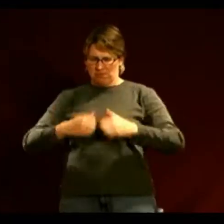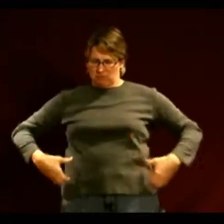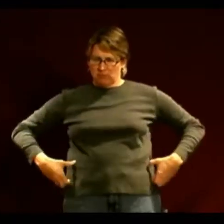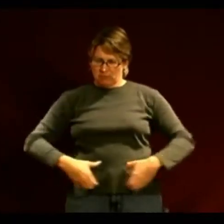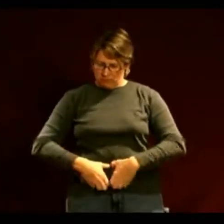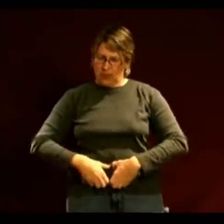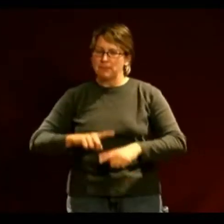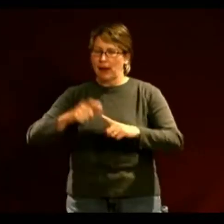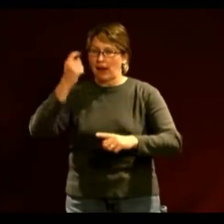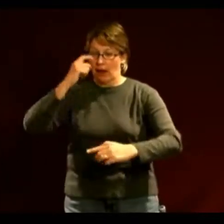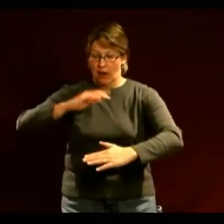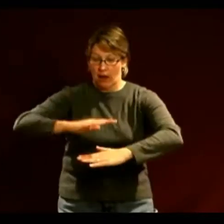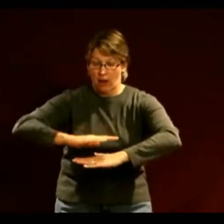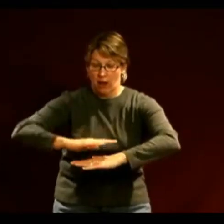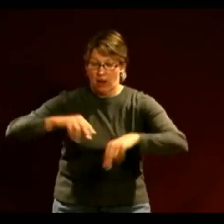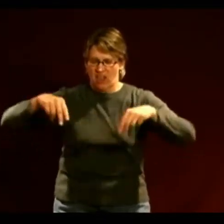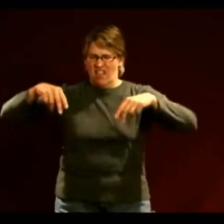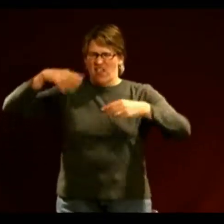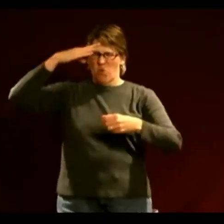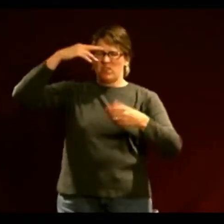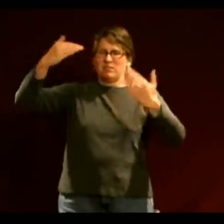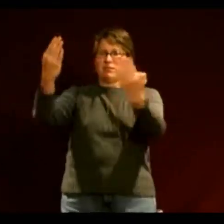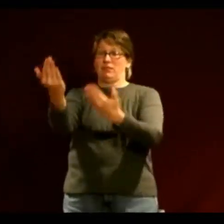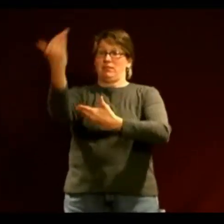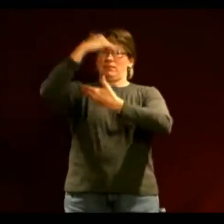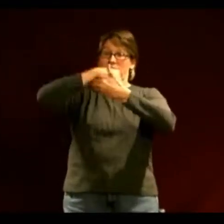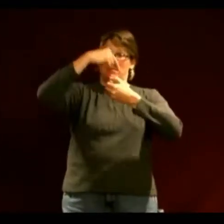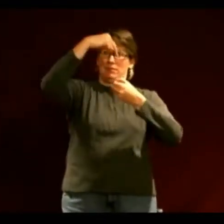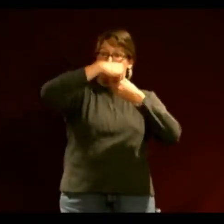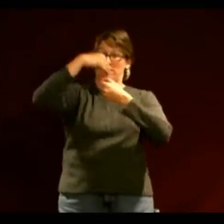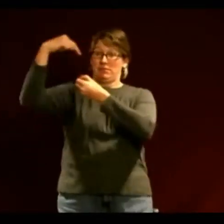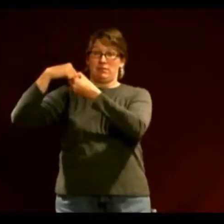For the canoeing items such as life jackets.